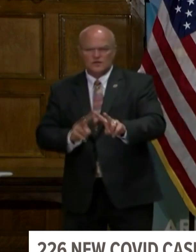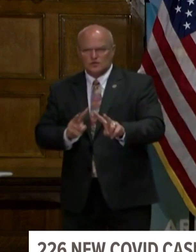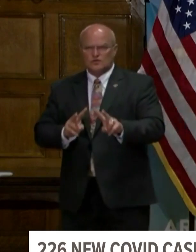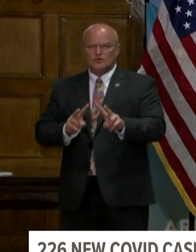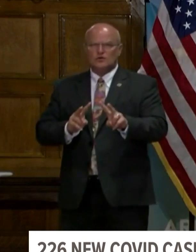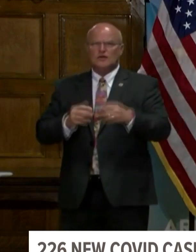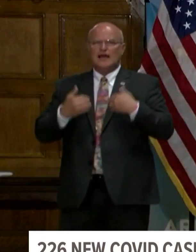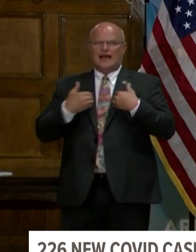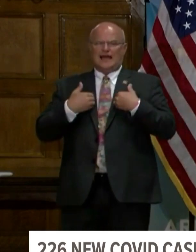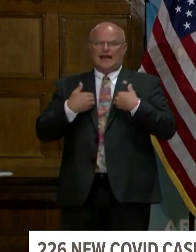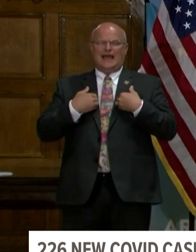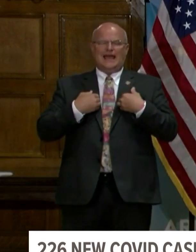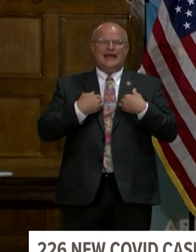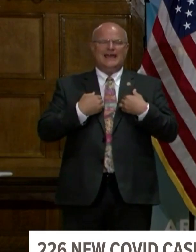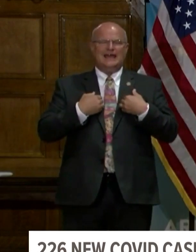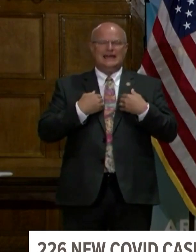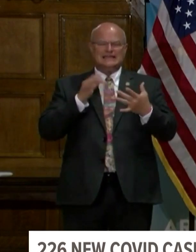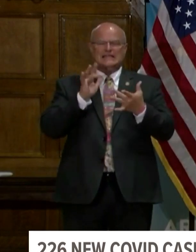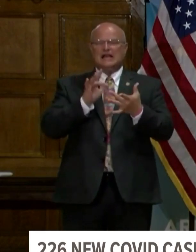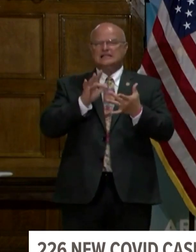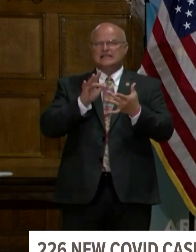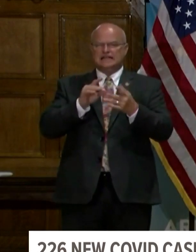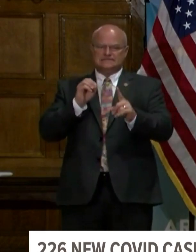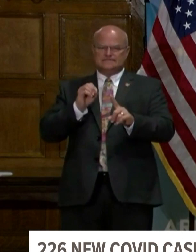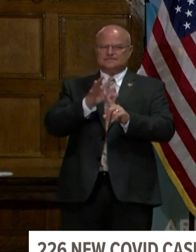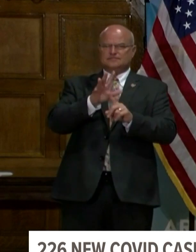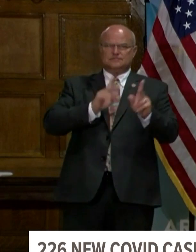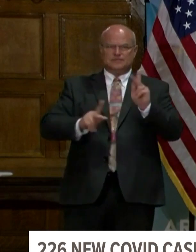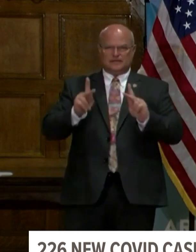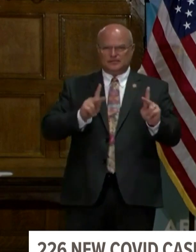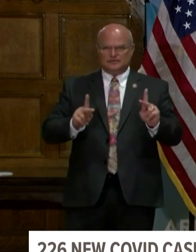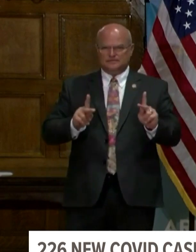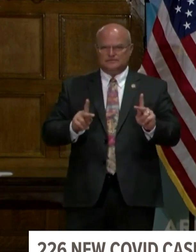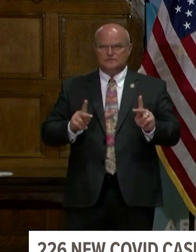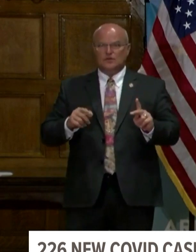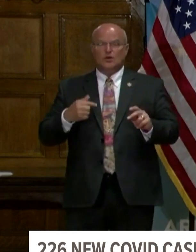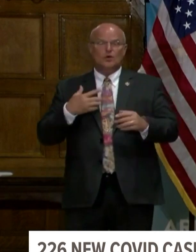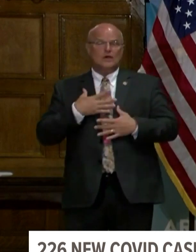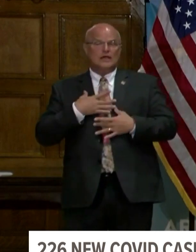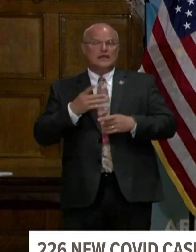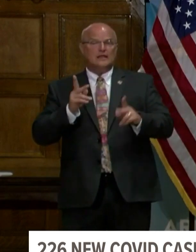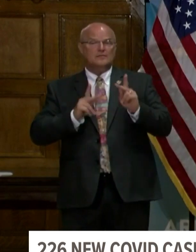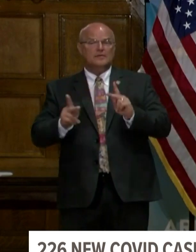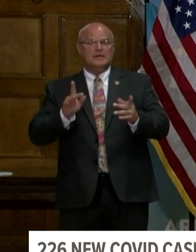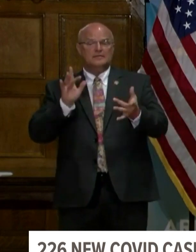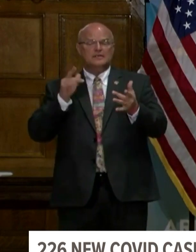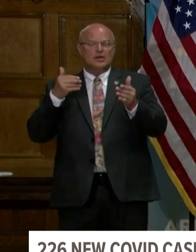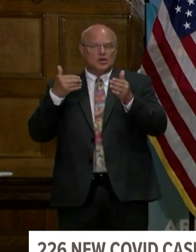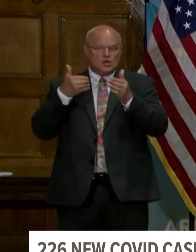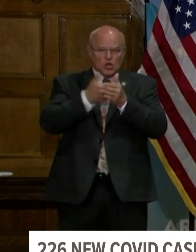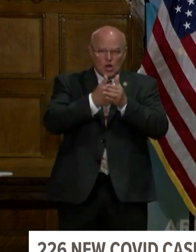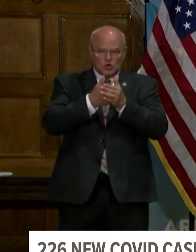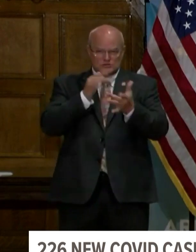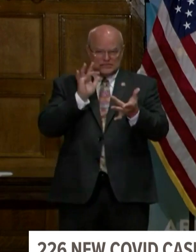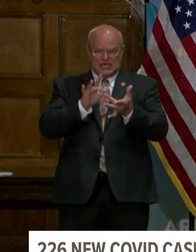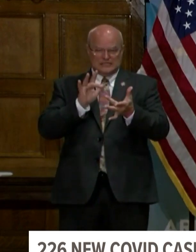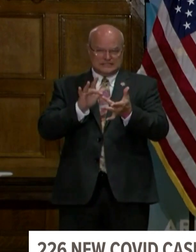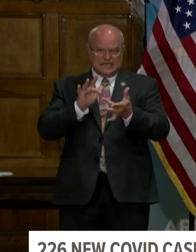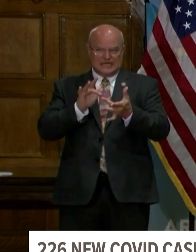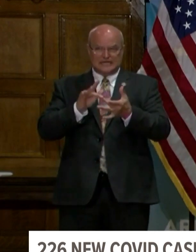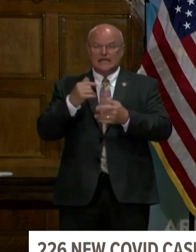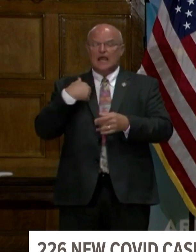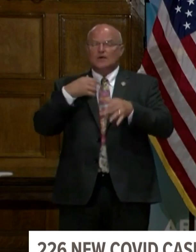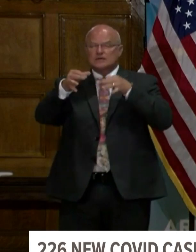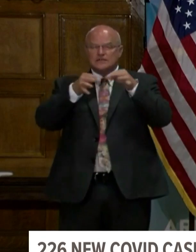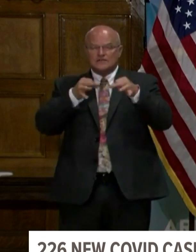where they would have had contact with people? We're interested in the people that they've had close contact with, and